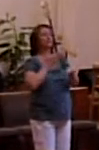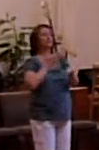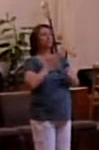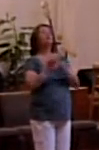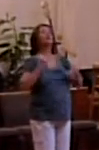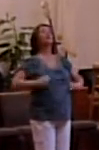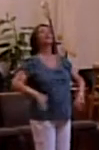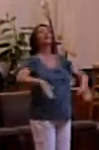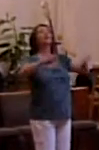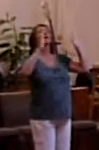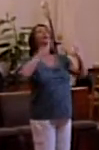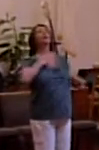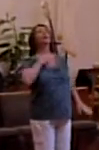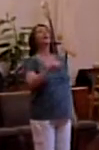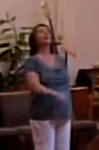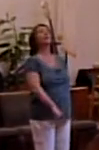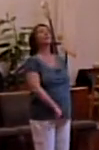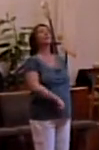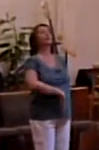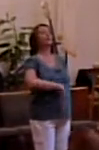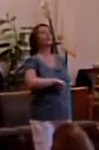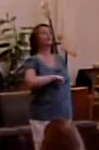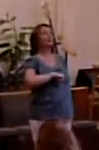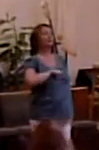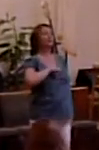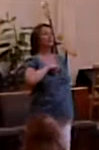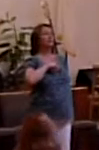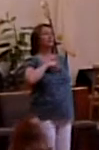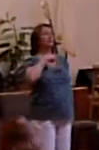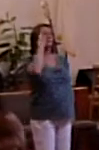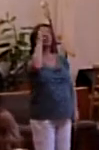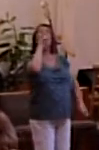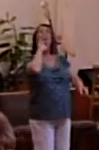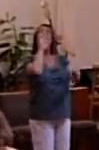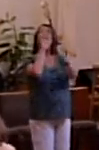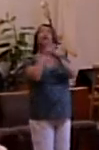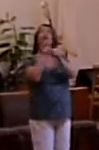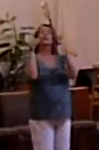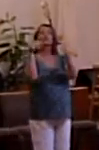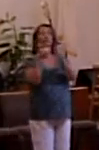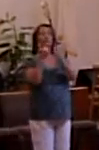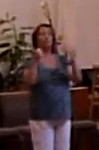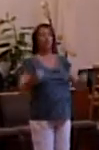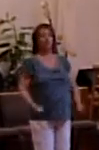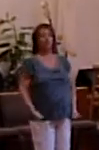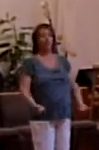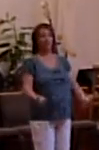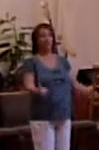Giving up my pride for the promise of me.